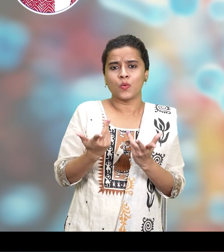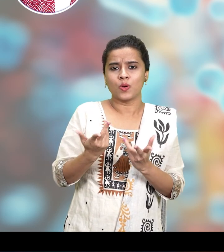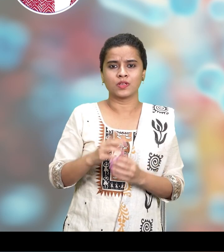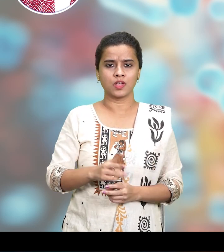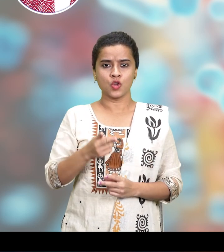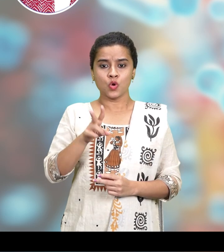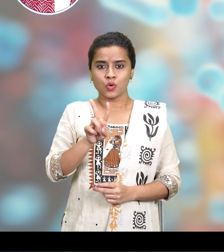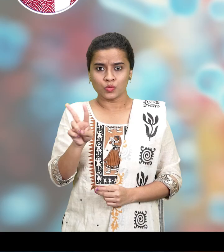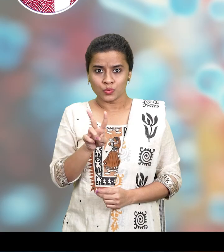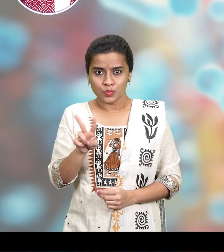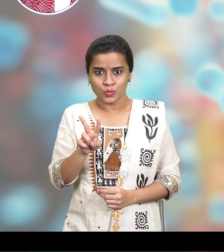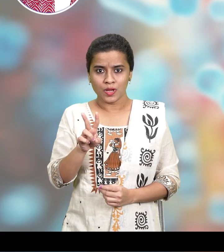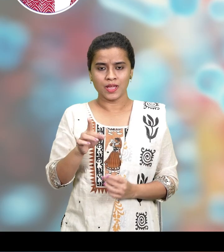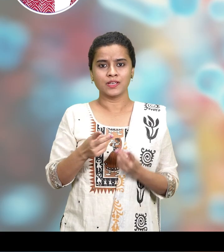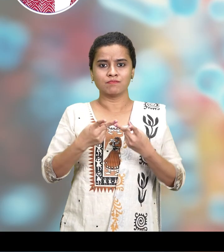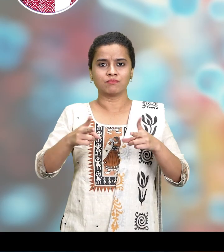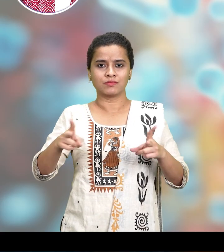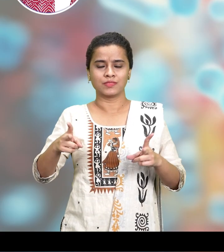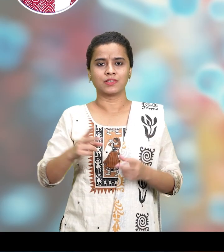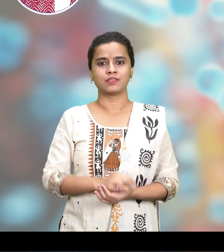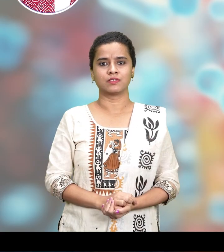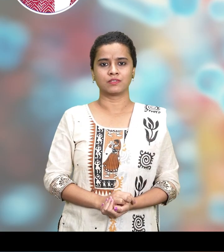two distinct types.